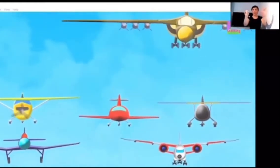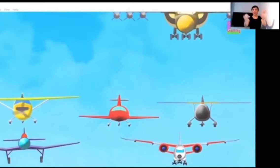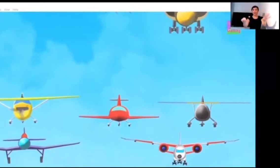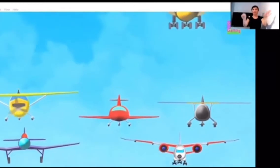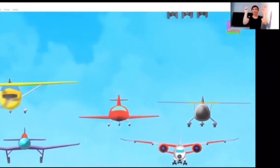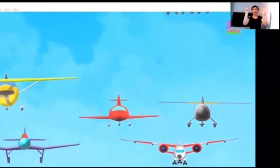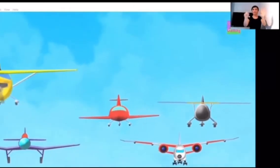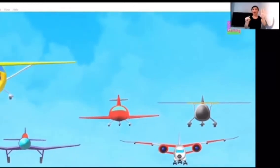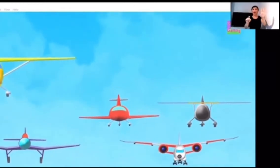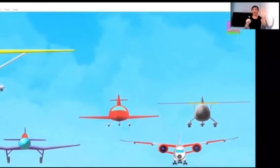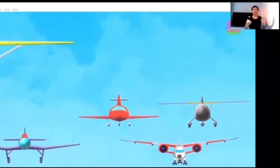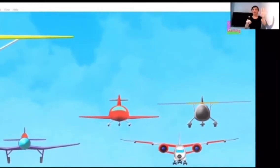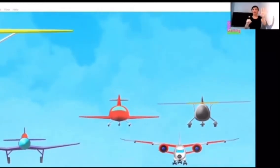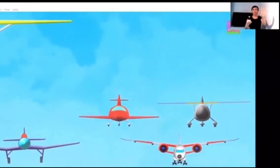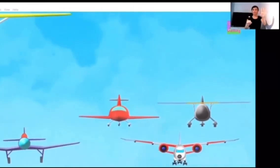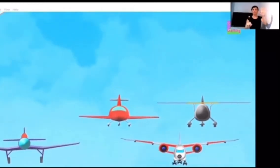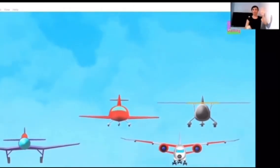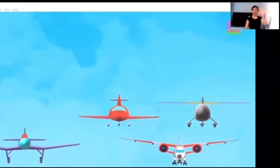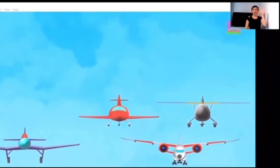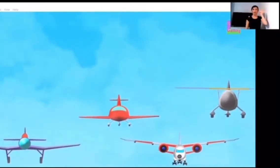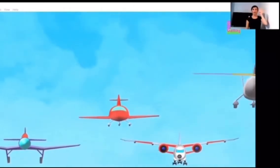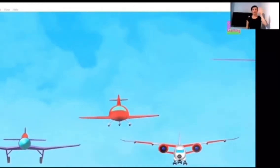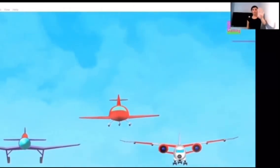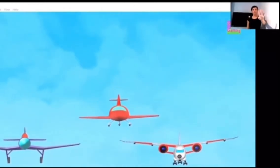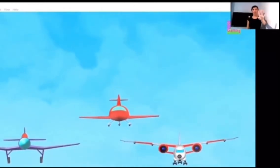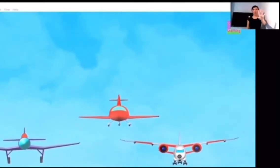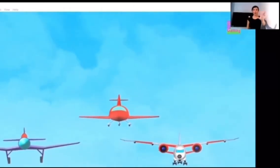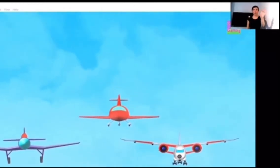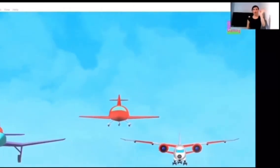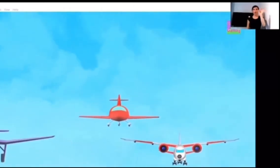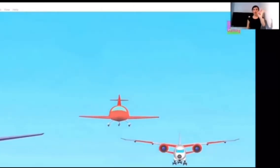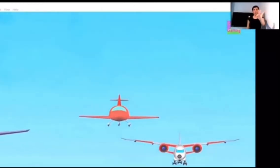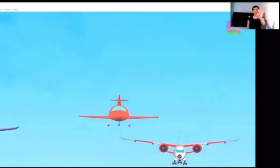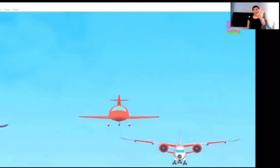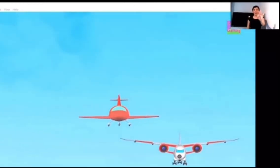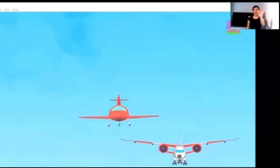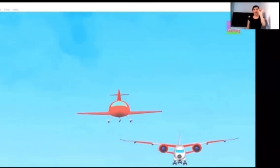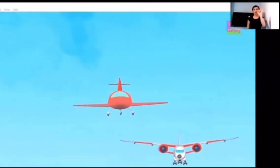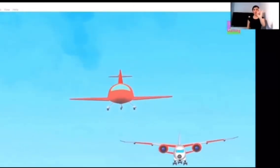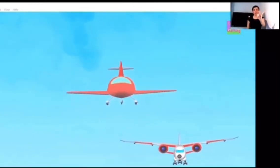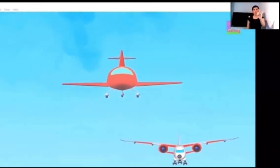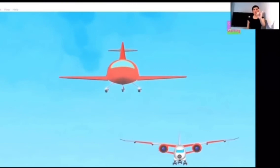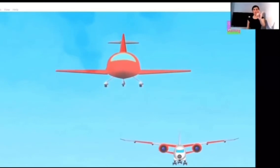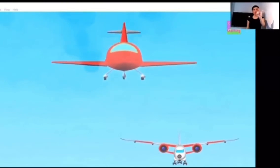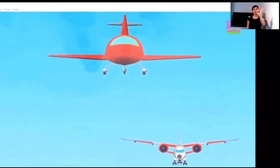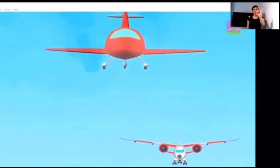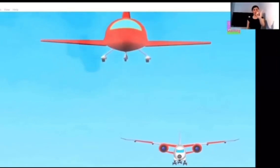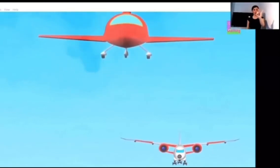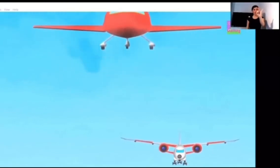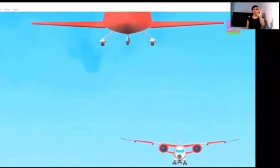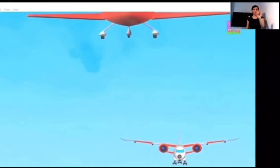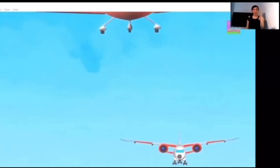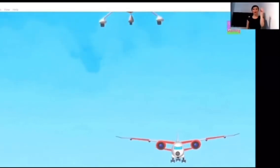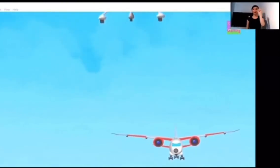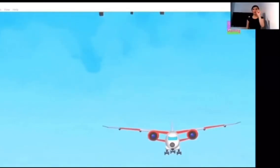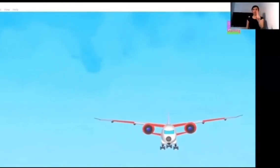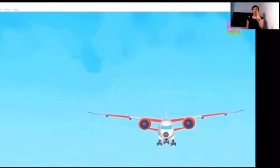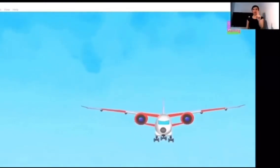little, 5 little airplanes, 4 little, 3 little, 2 little airplanes, 1